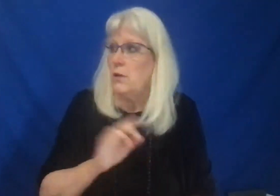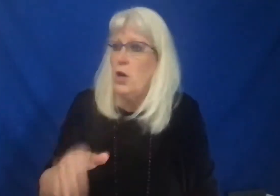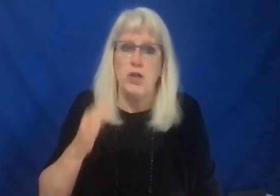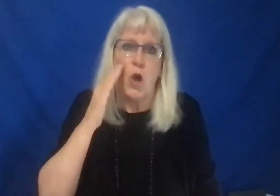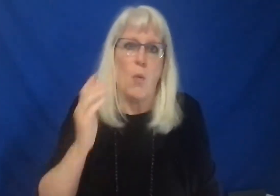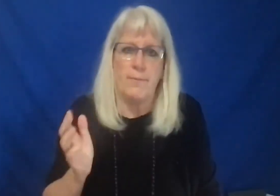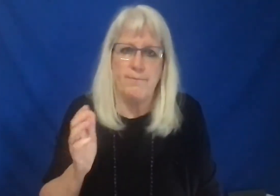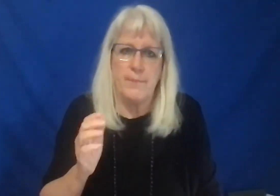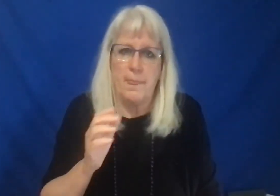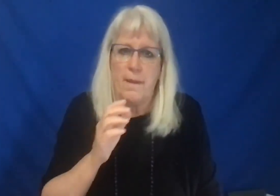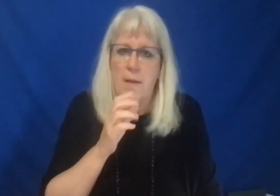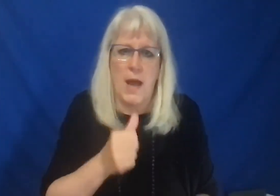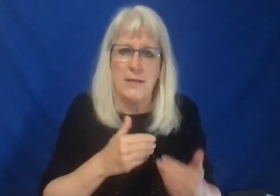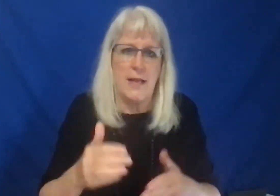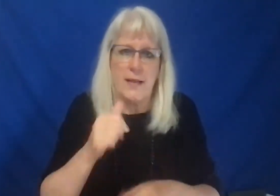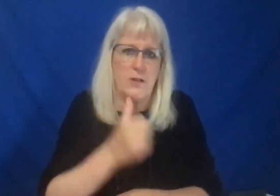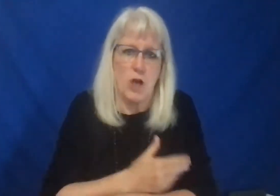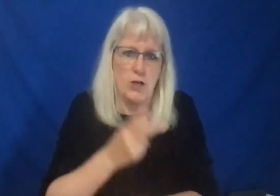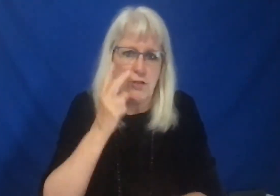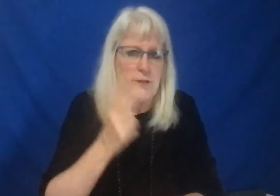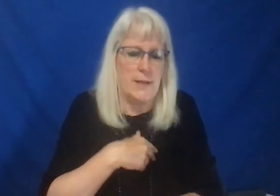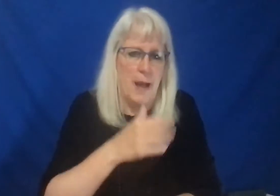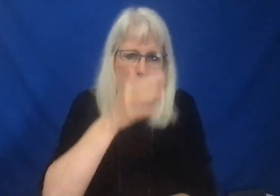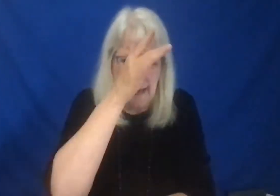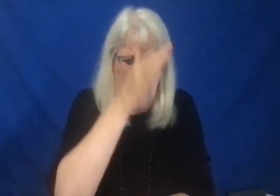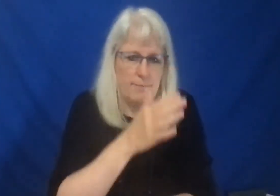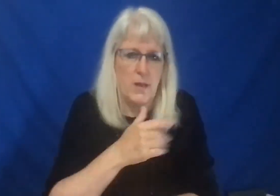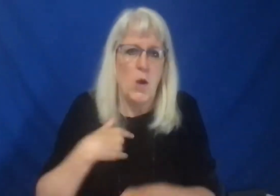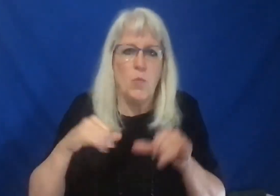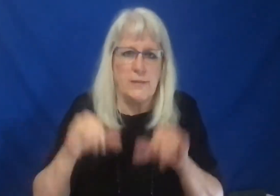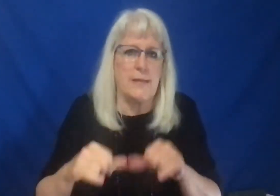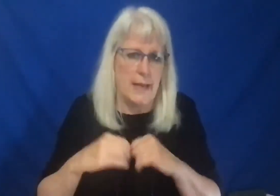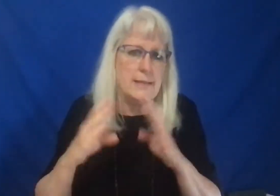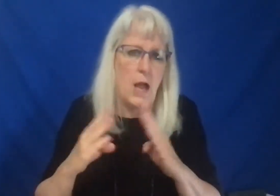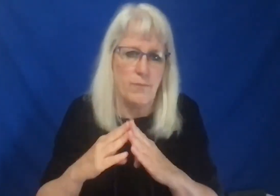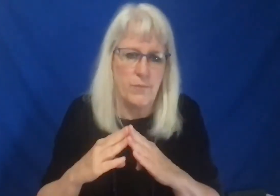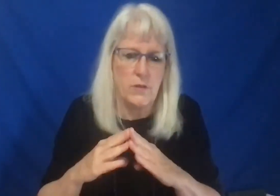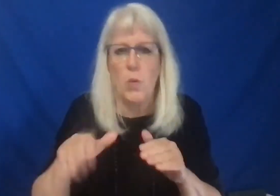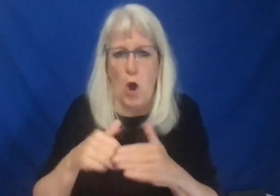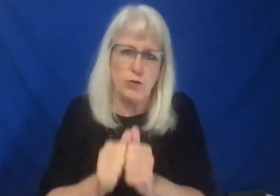not taking the daughter to go see my dad. We're going to stay in town so we can all be together on your birthday.